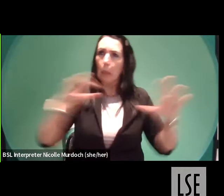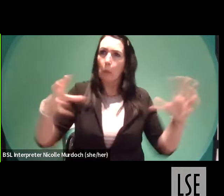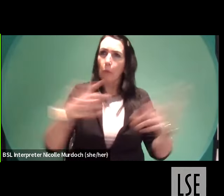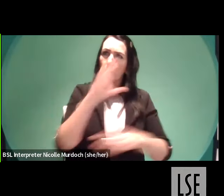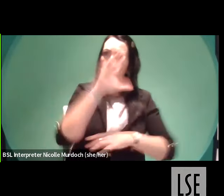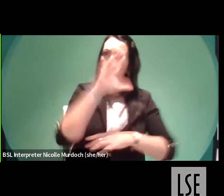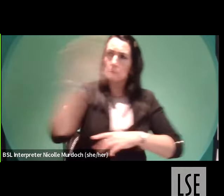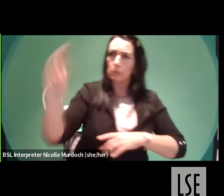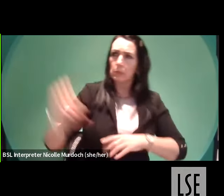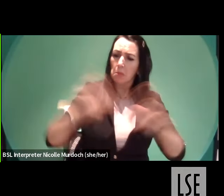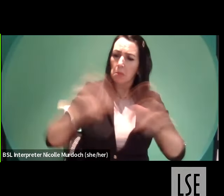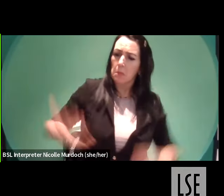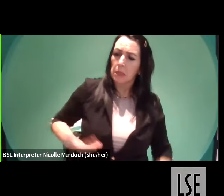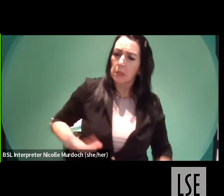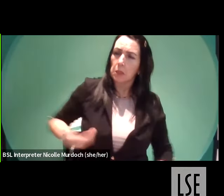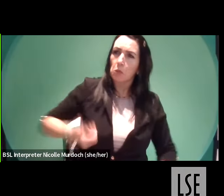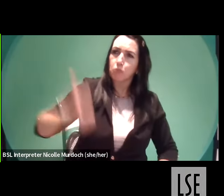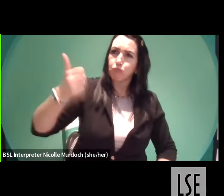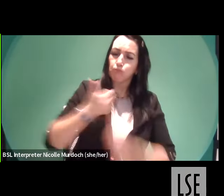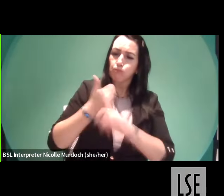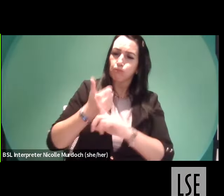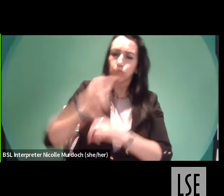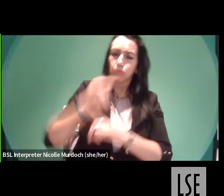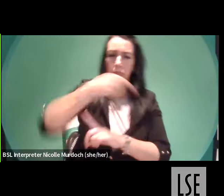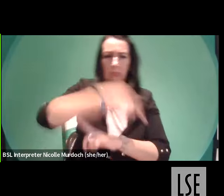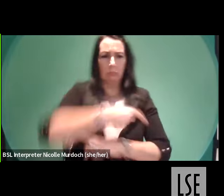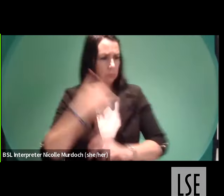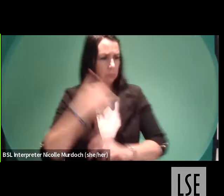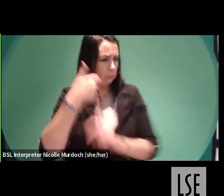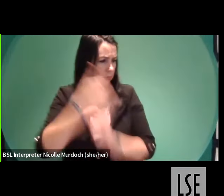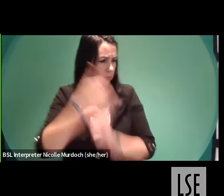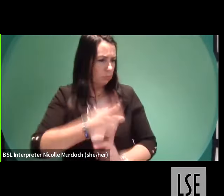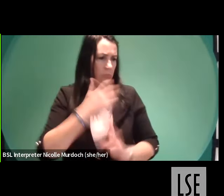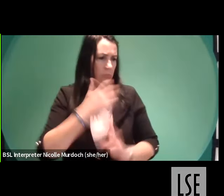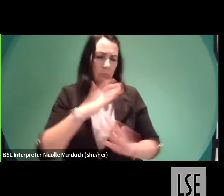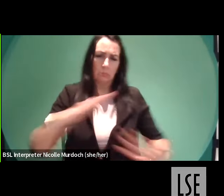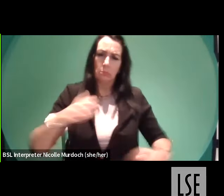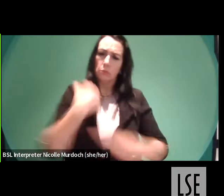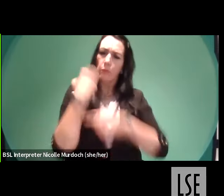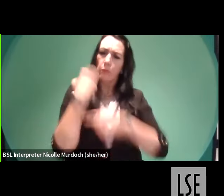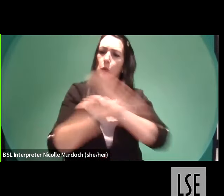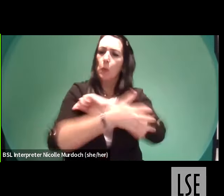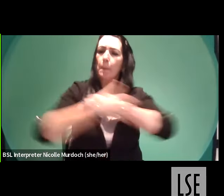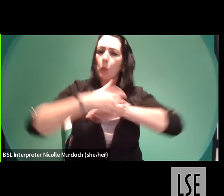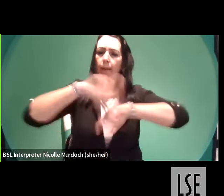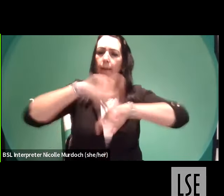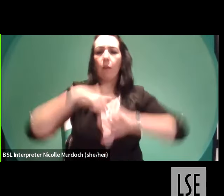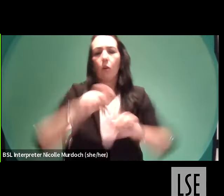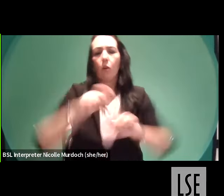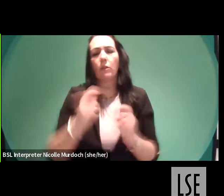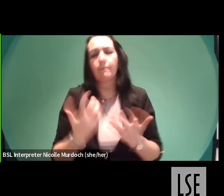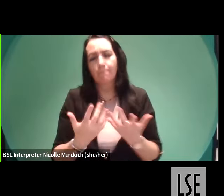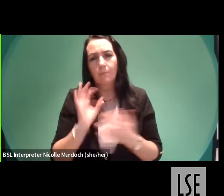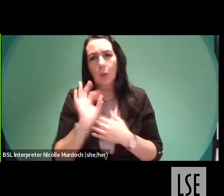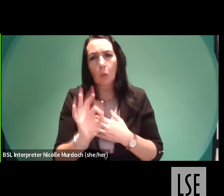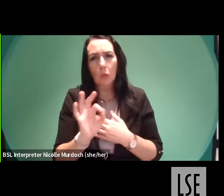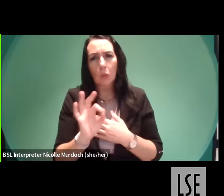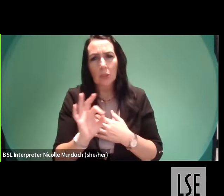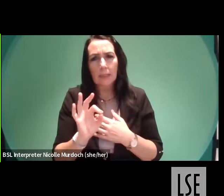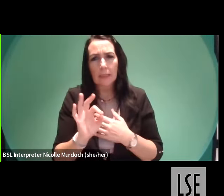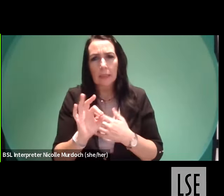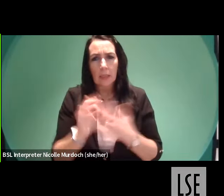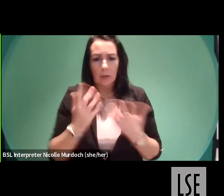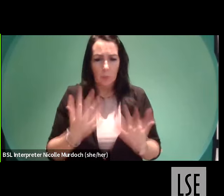and big business that we refuse to be poor anymore. So my question is, isn't the